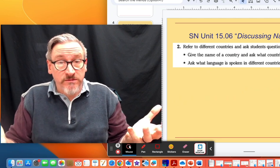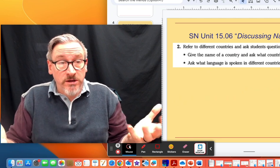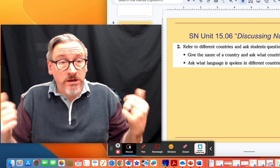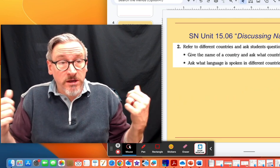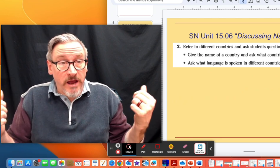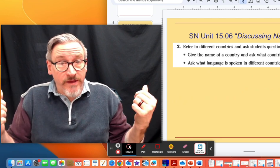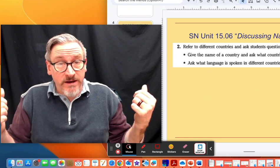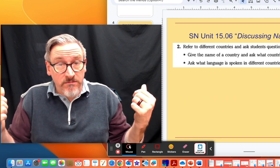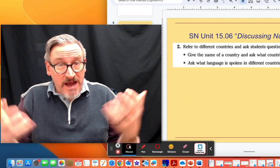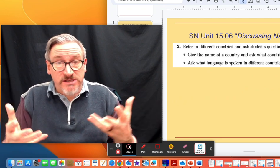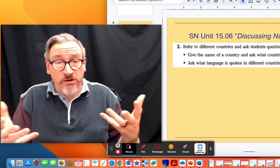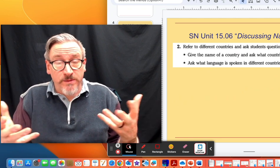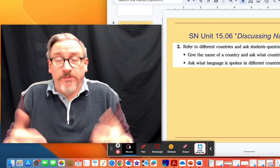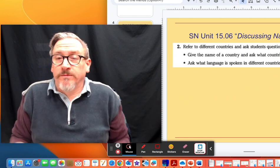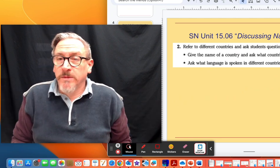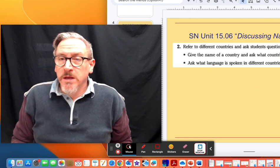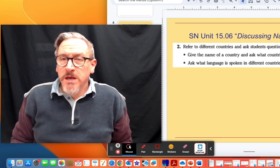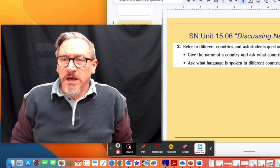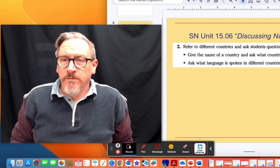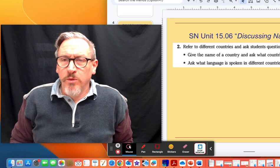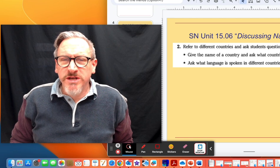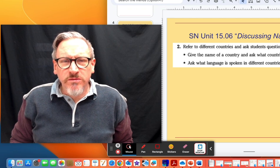yourself and then ask other people.